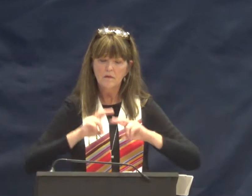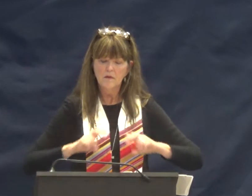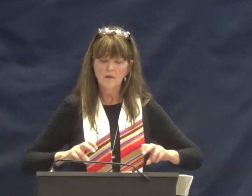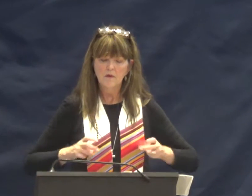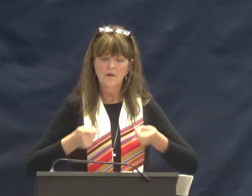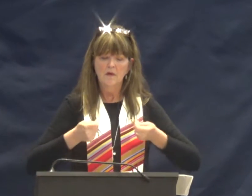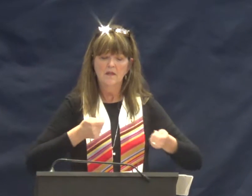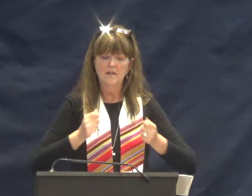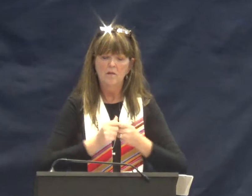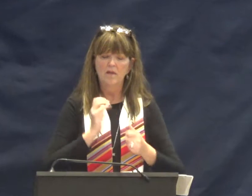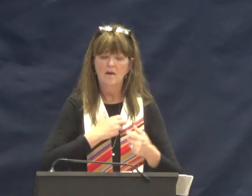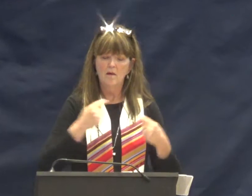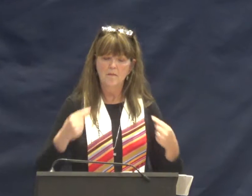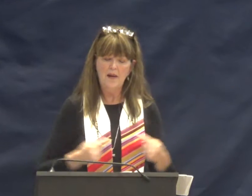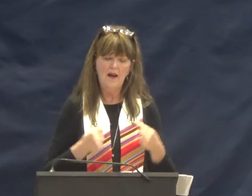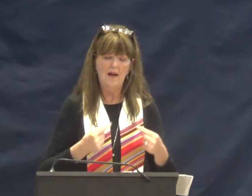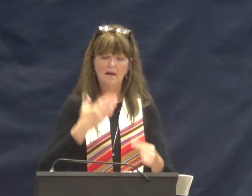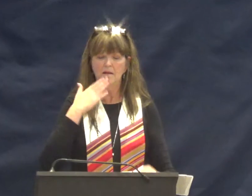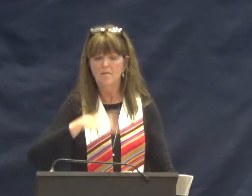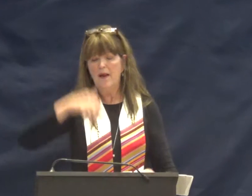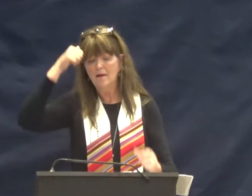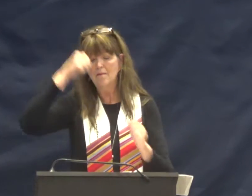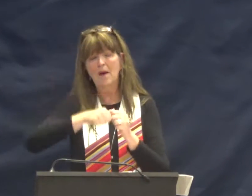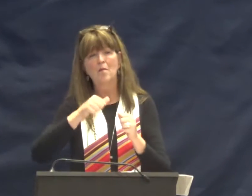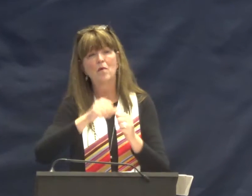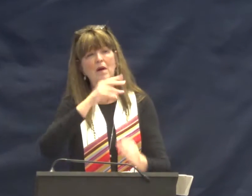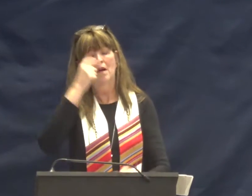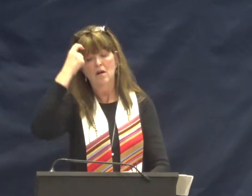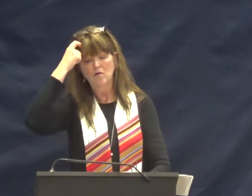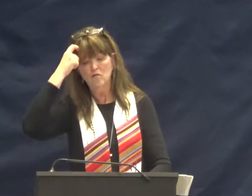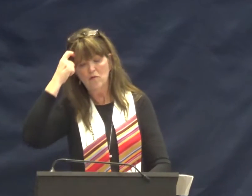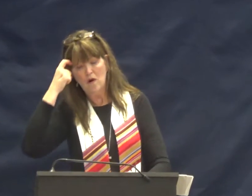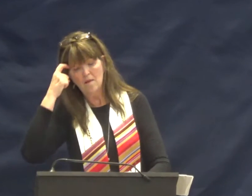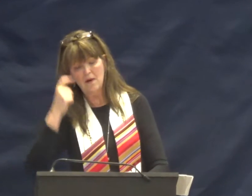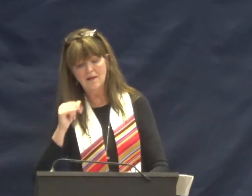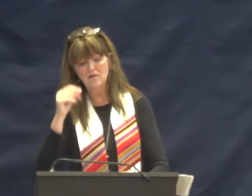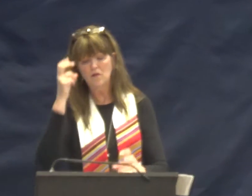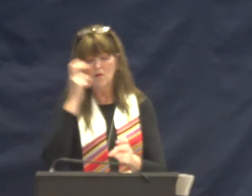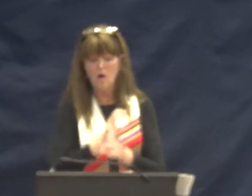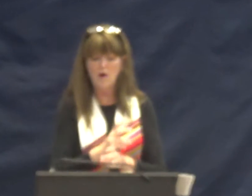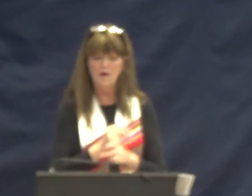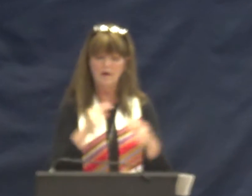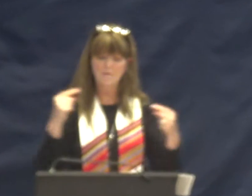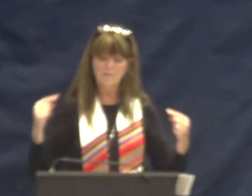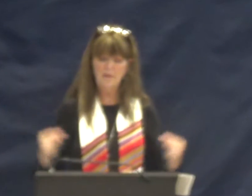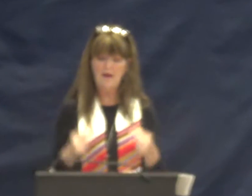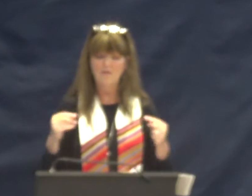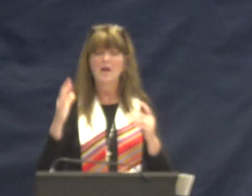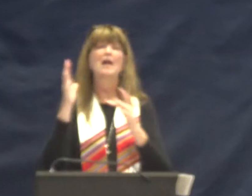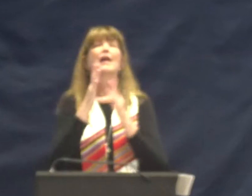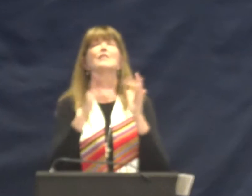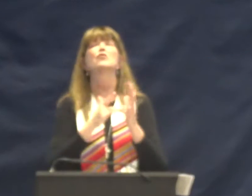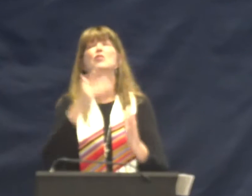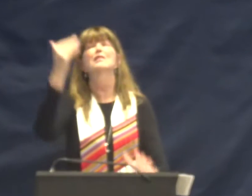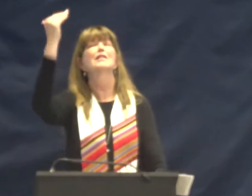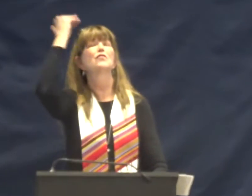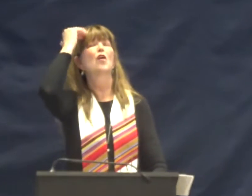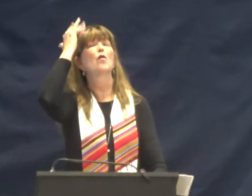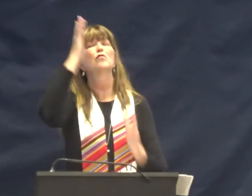it's hard to delve deep and deal with our sins and our past behavior, our memories, our trauma.